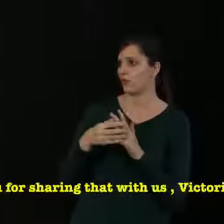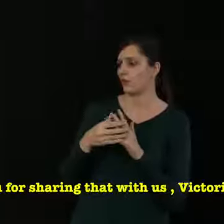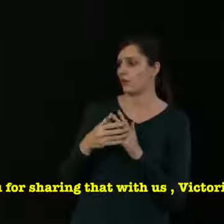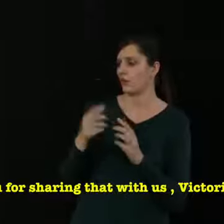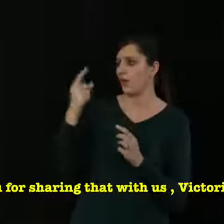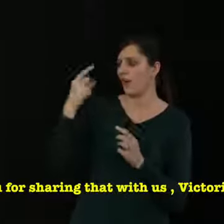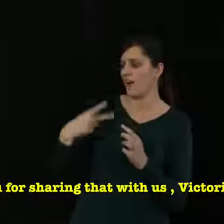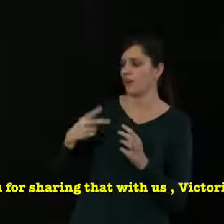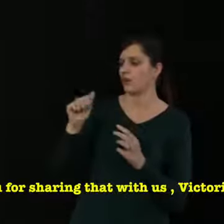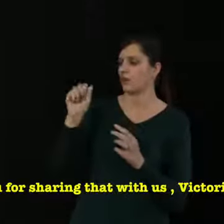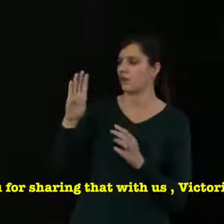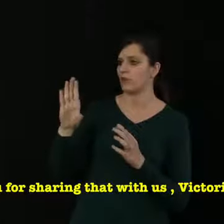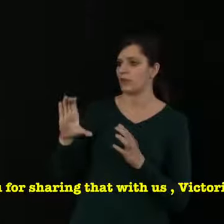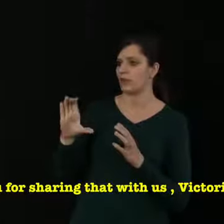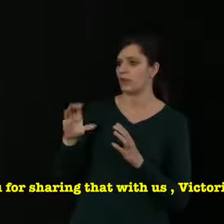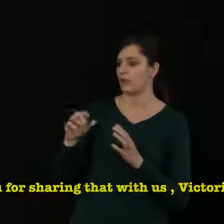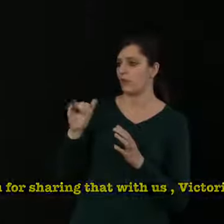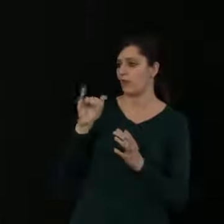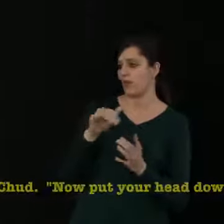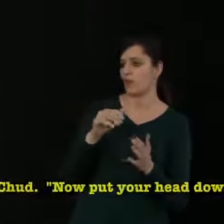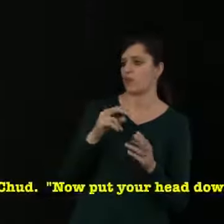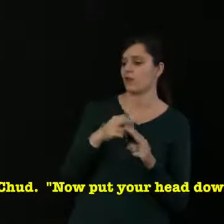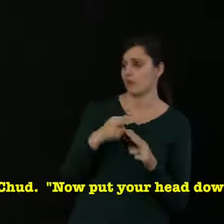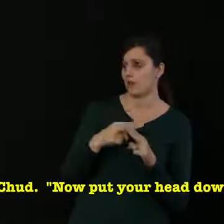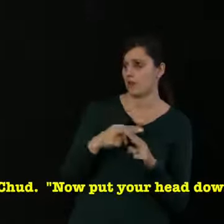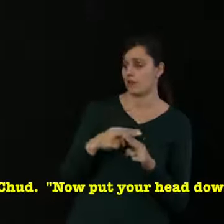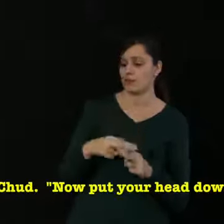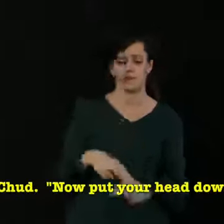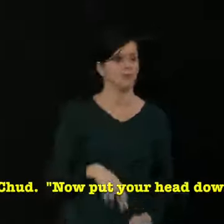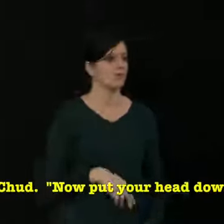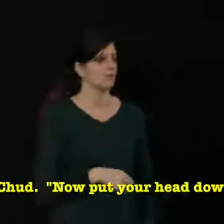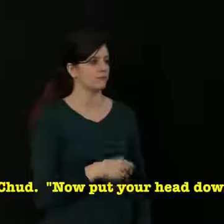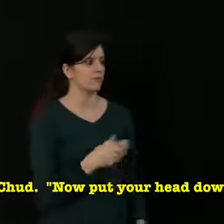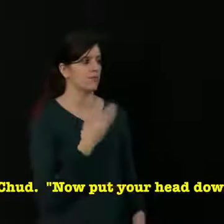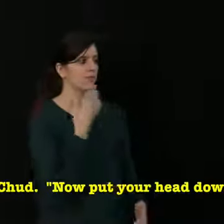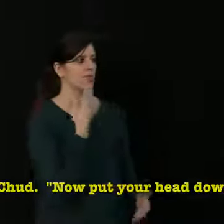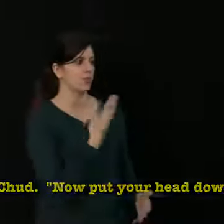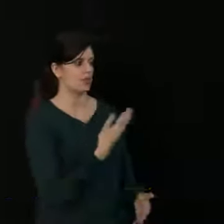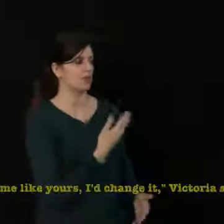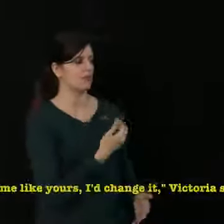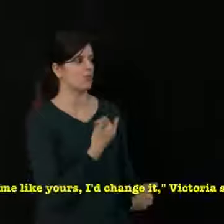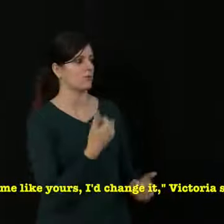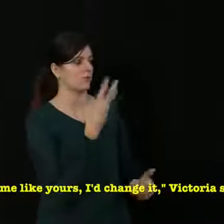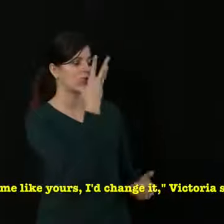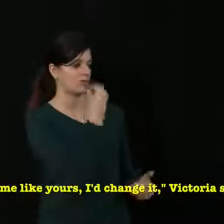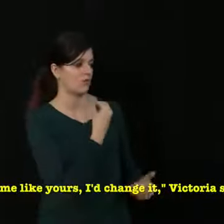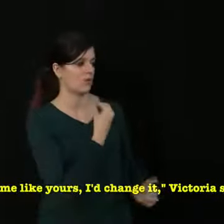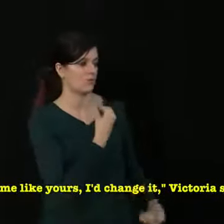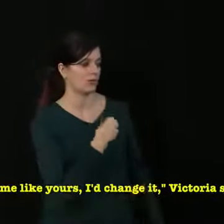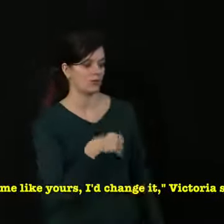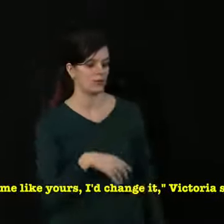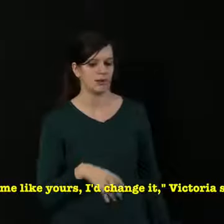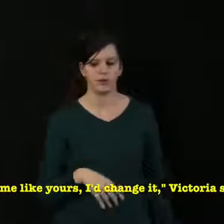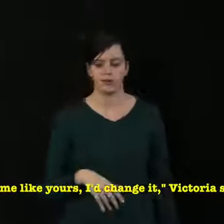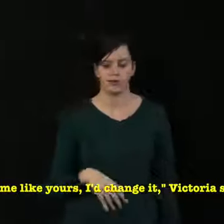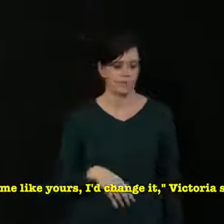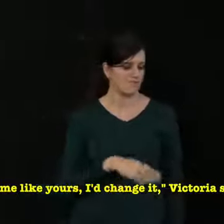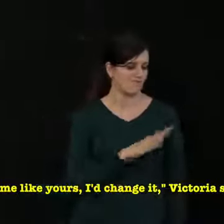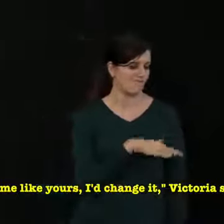for sharing that with us, Victoria," said Mrs. Chud. "Now put your head down." "If I had a name like